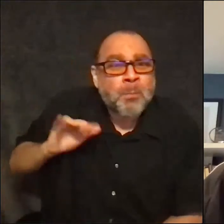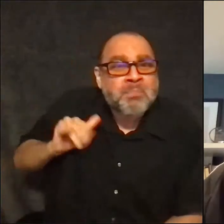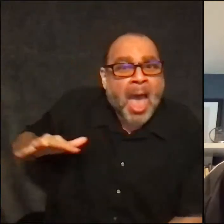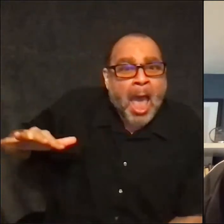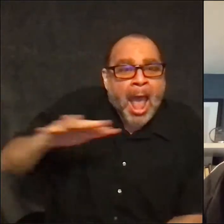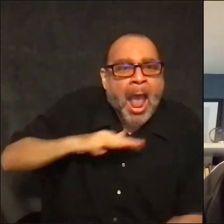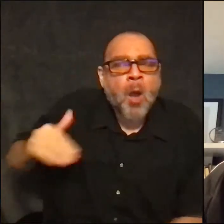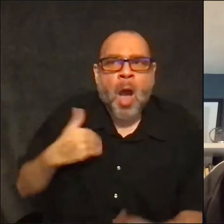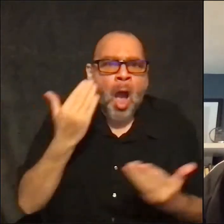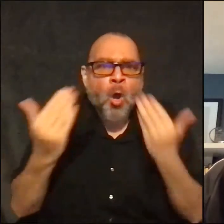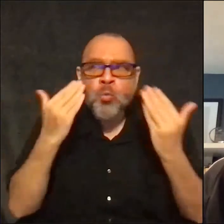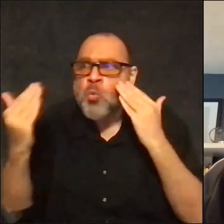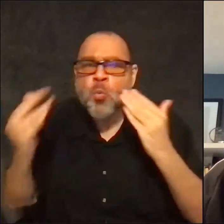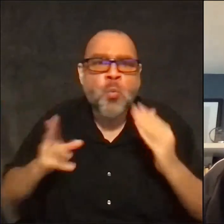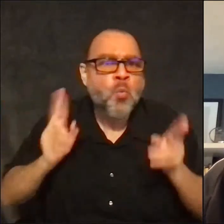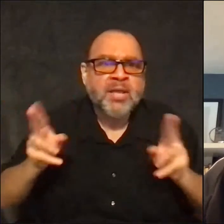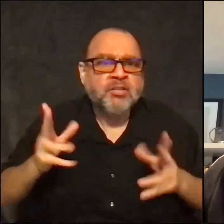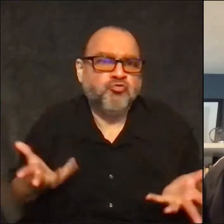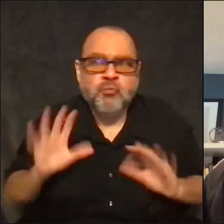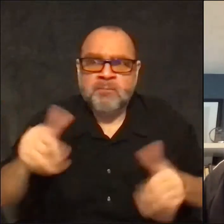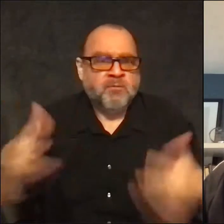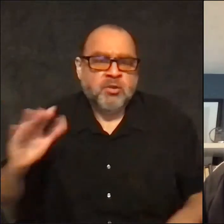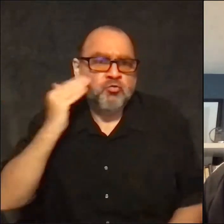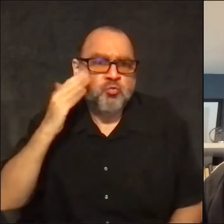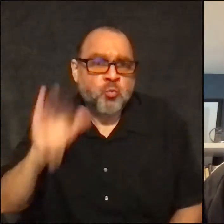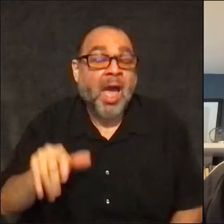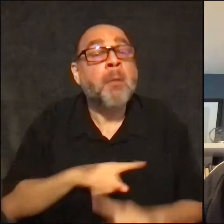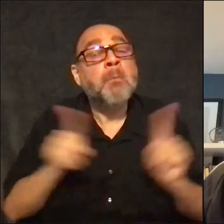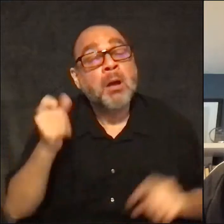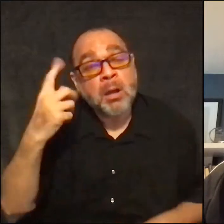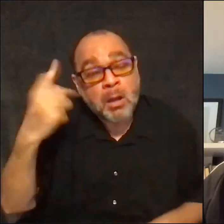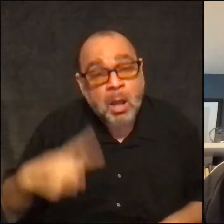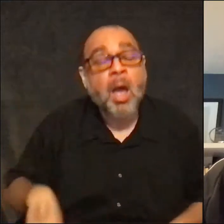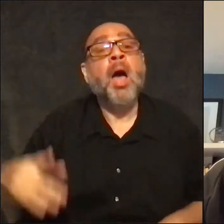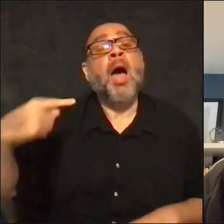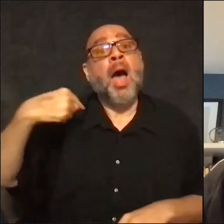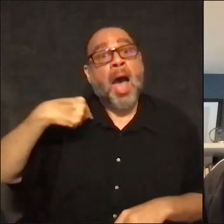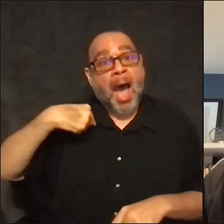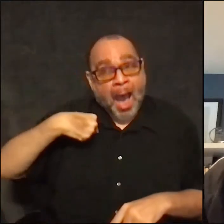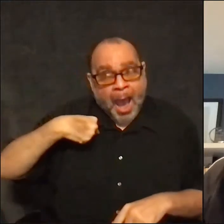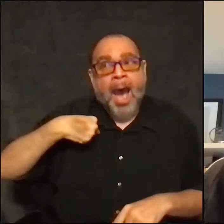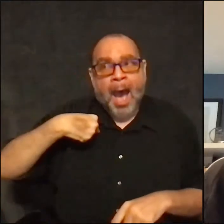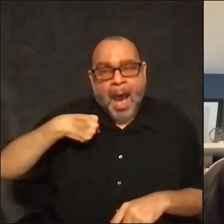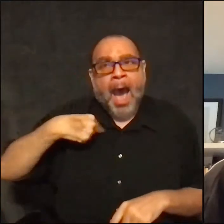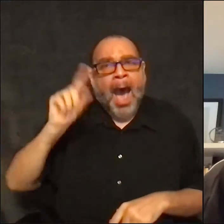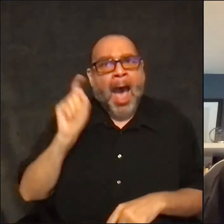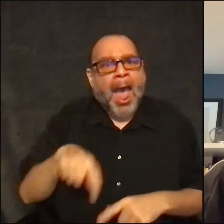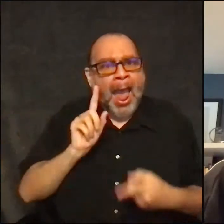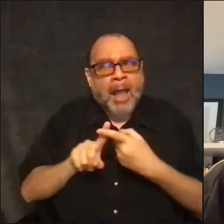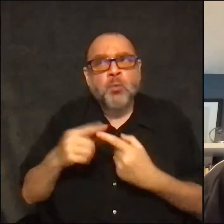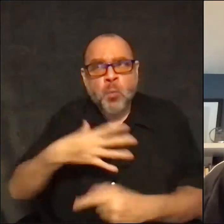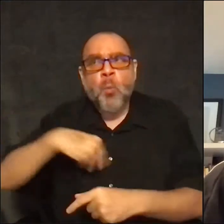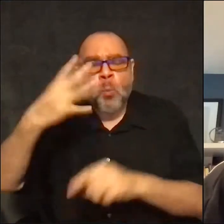that that was the intent. Now, I understand survival had merit. It was the late 80s, early